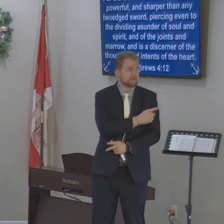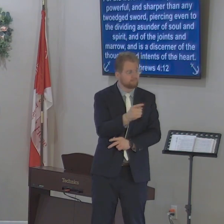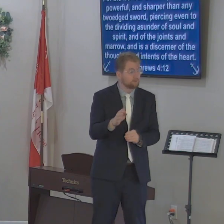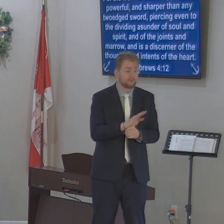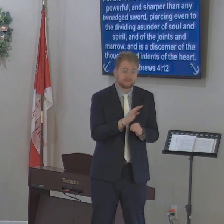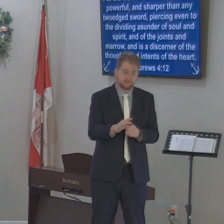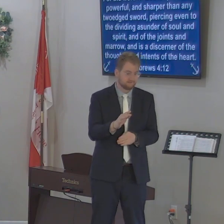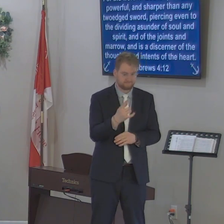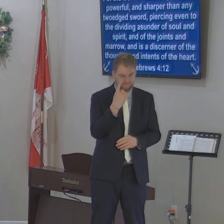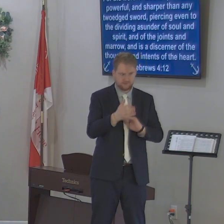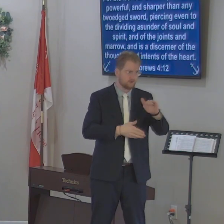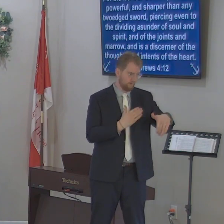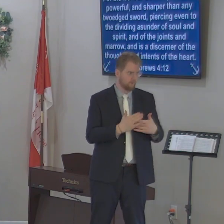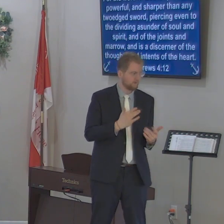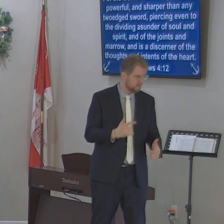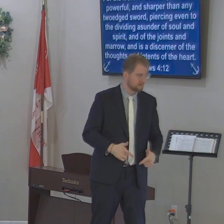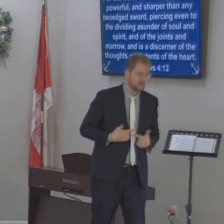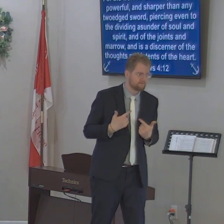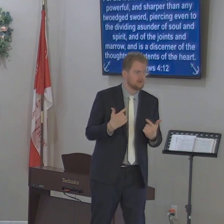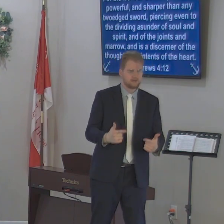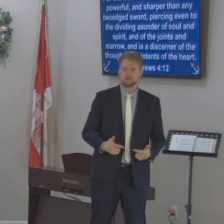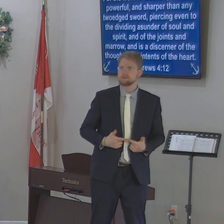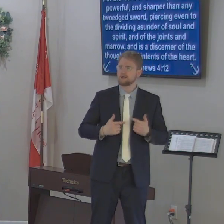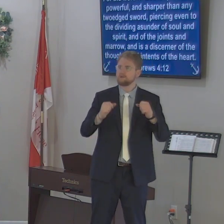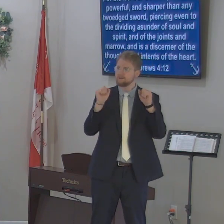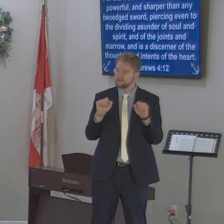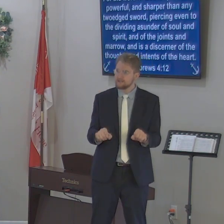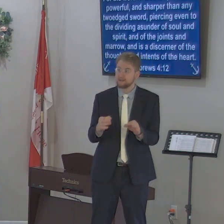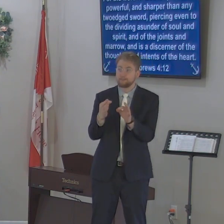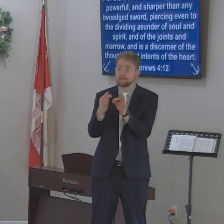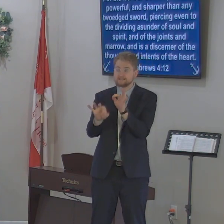lifetime. Life can be simpler if we would